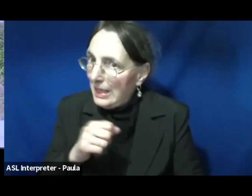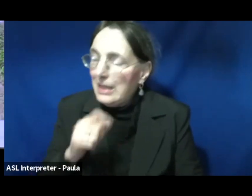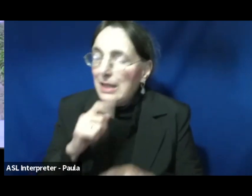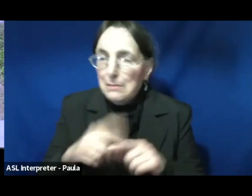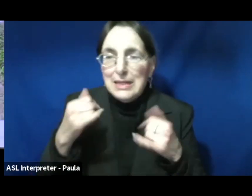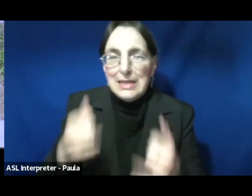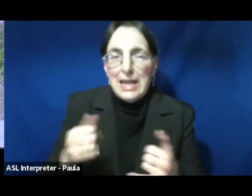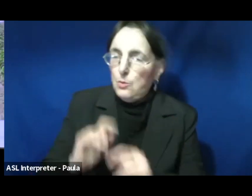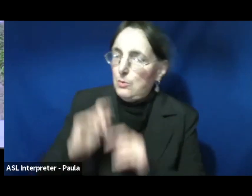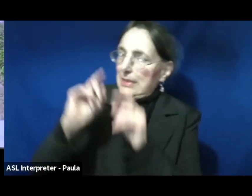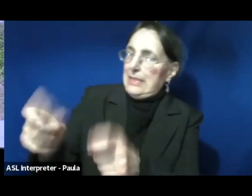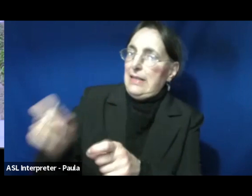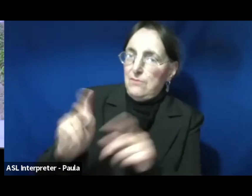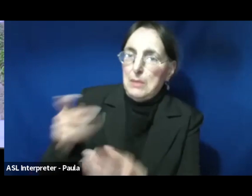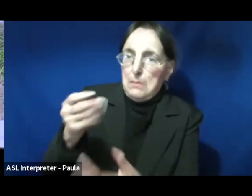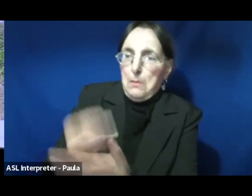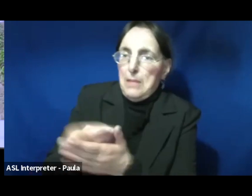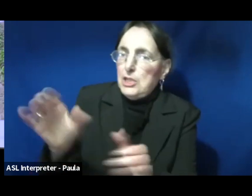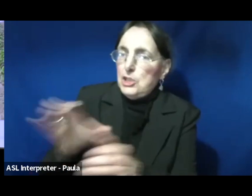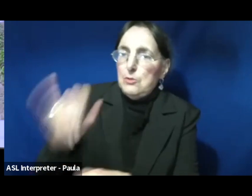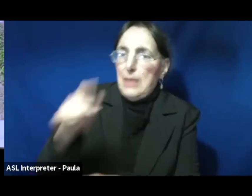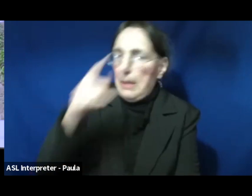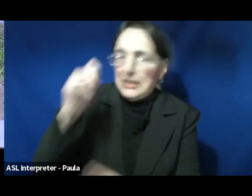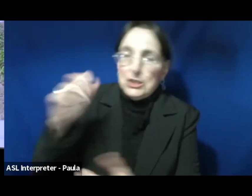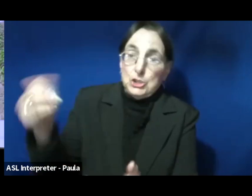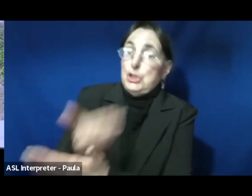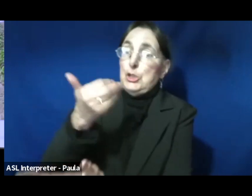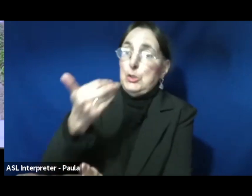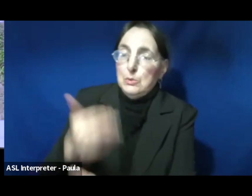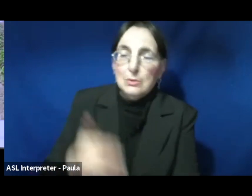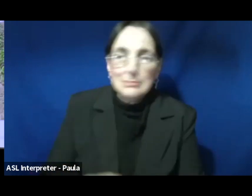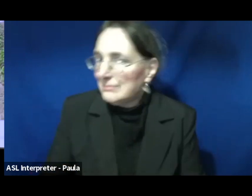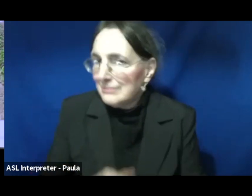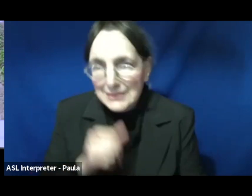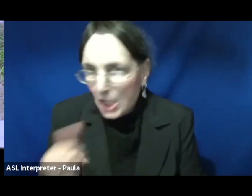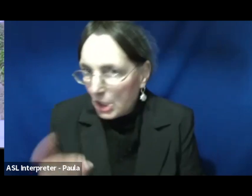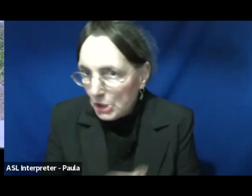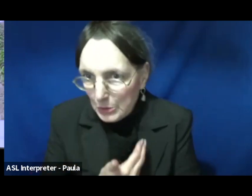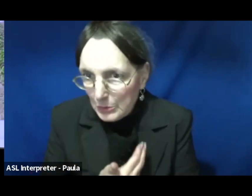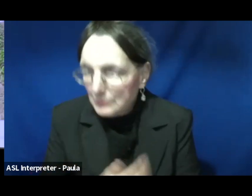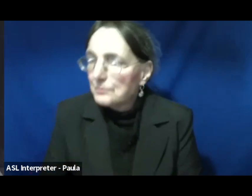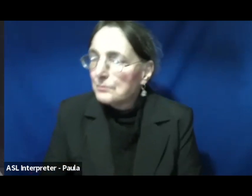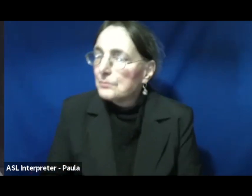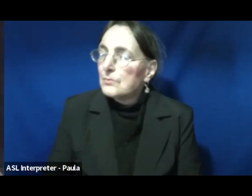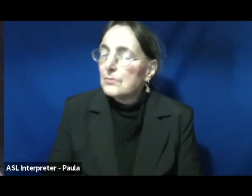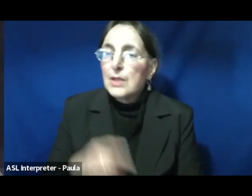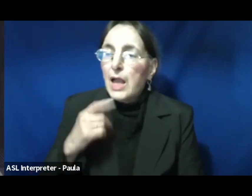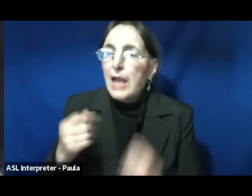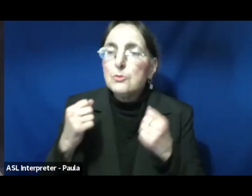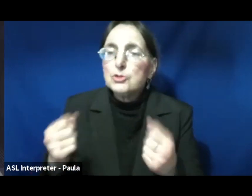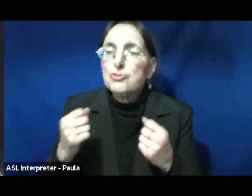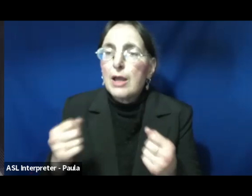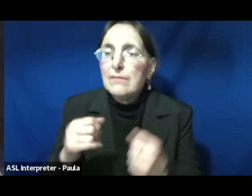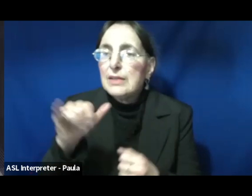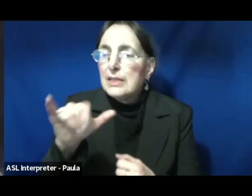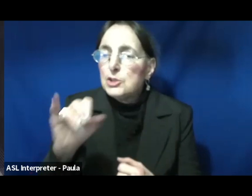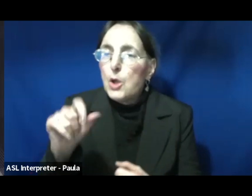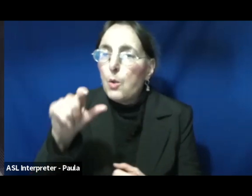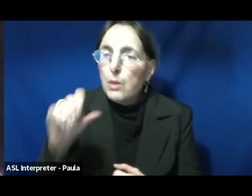people to do that now because it's brand new, right? Over here, I was driving in Yolo County. This